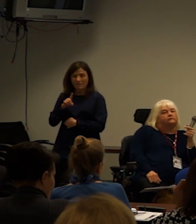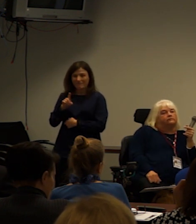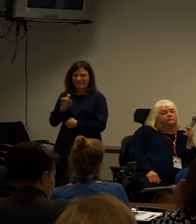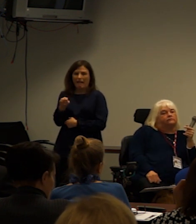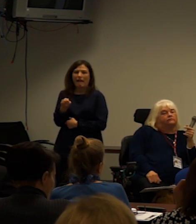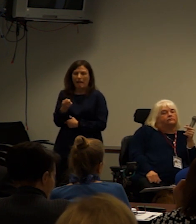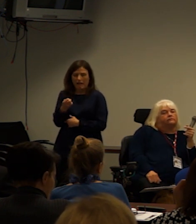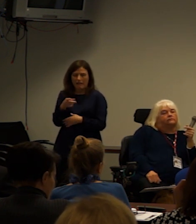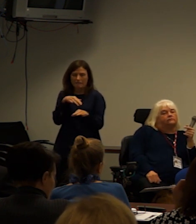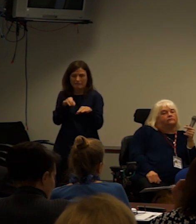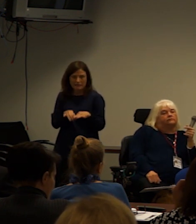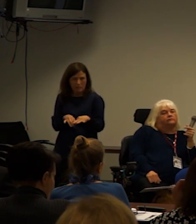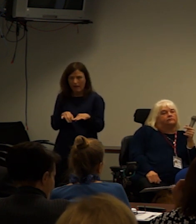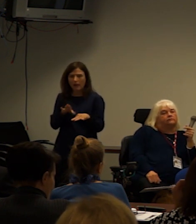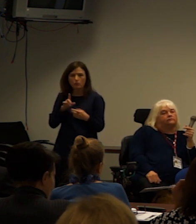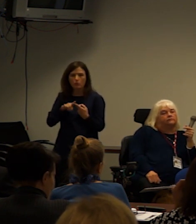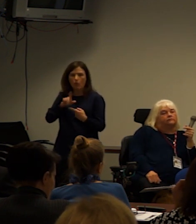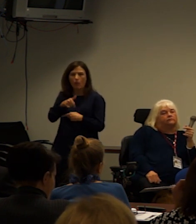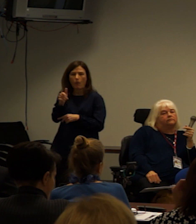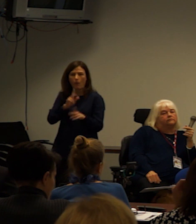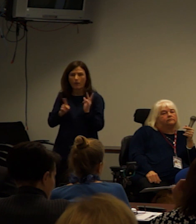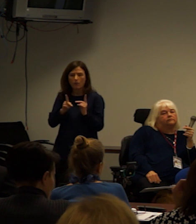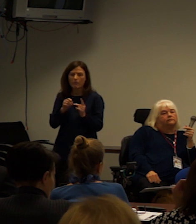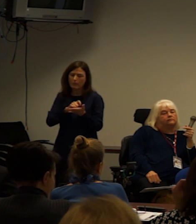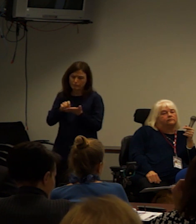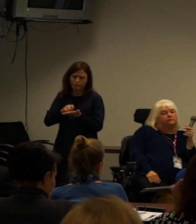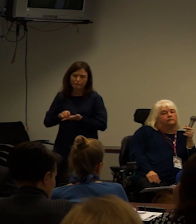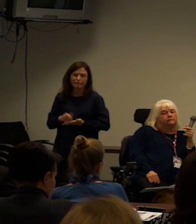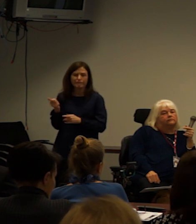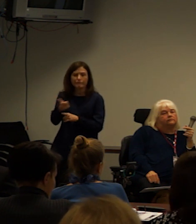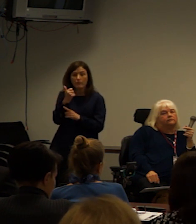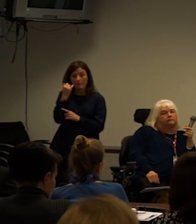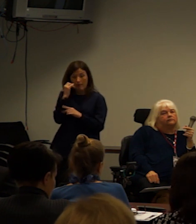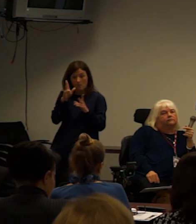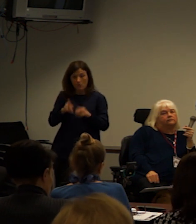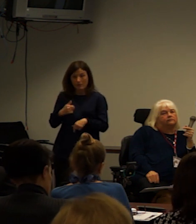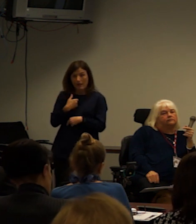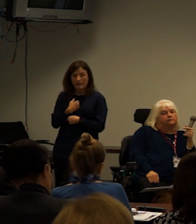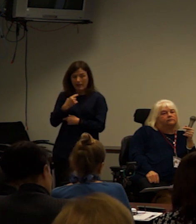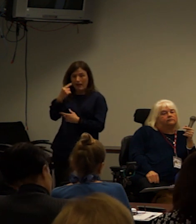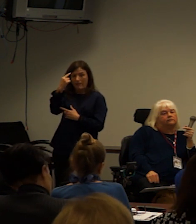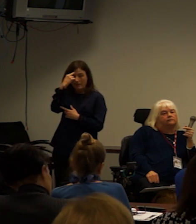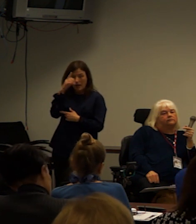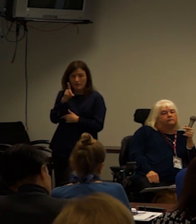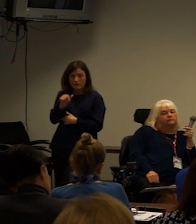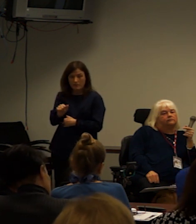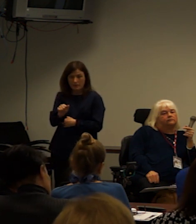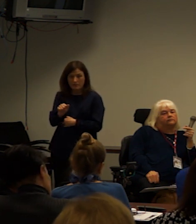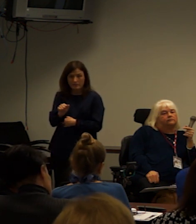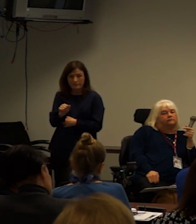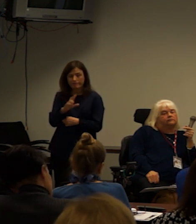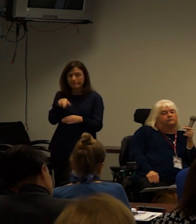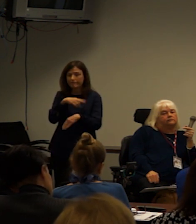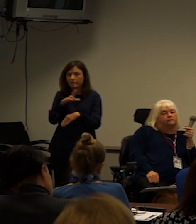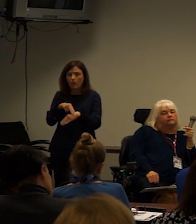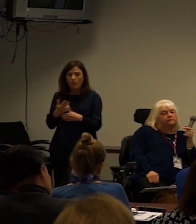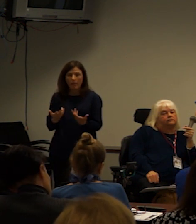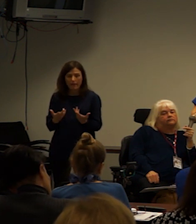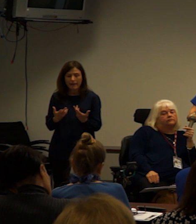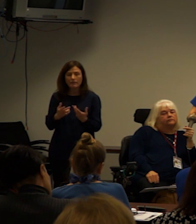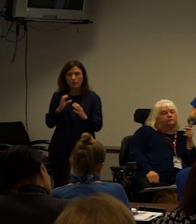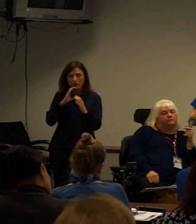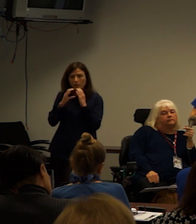cannot, then you need to write it down. If a person who has a cognitive disability that normally